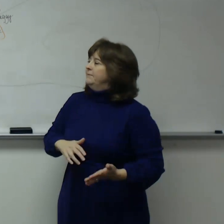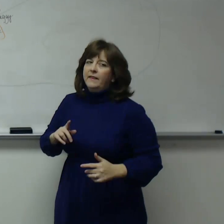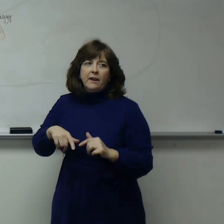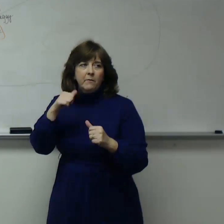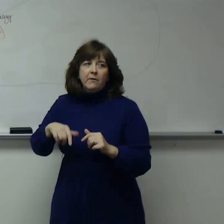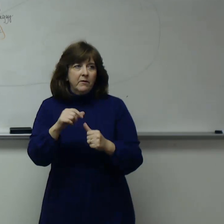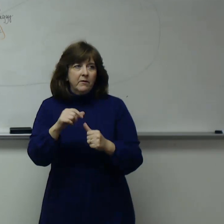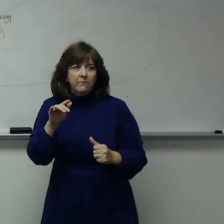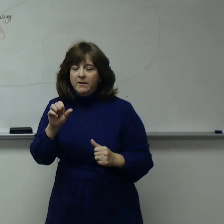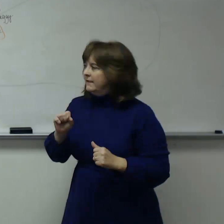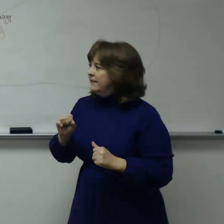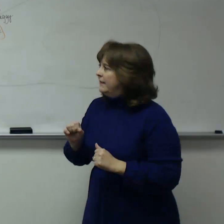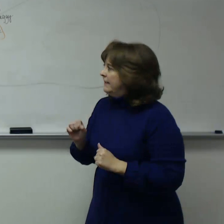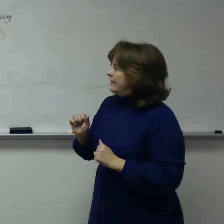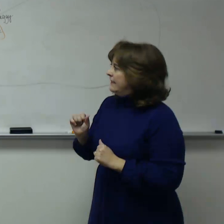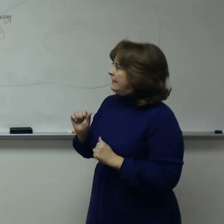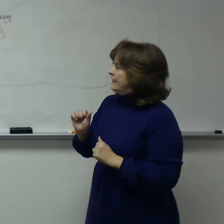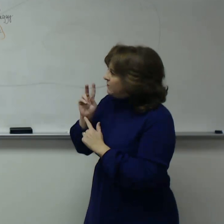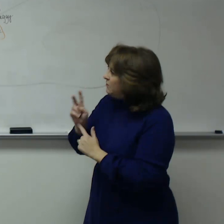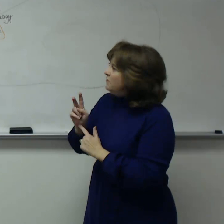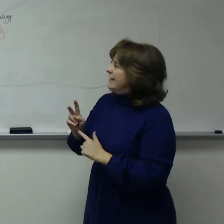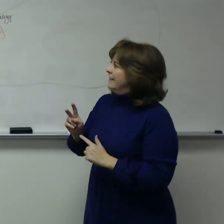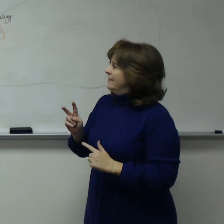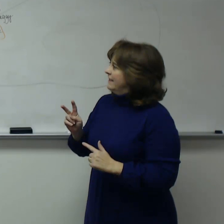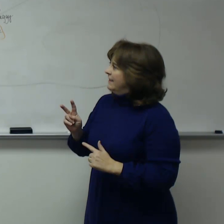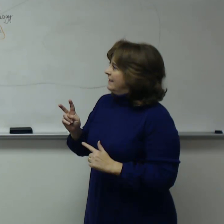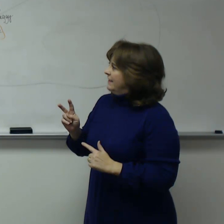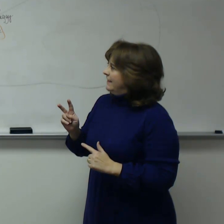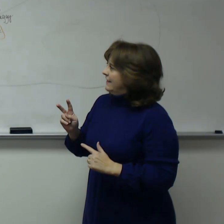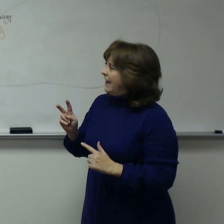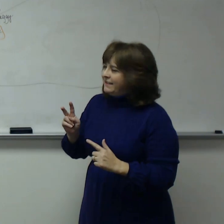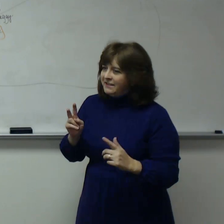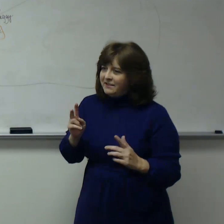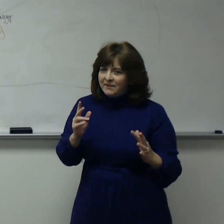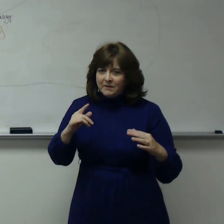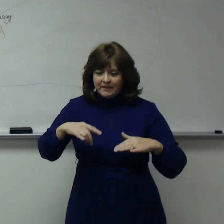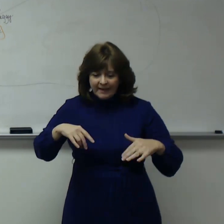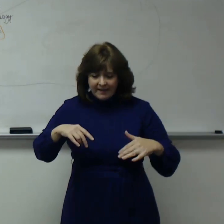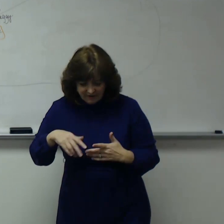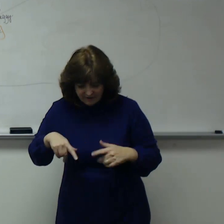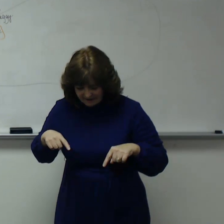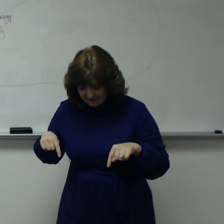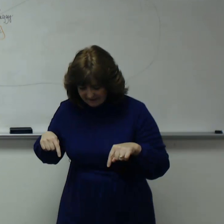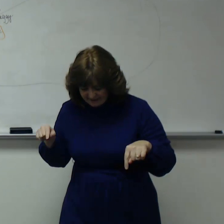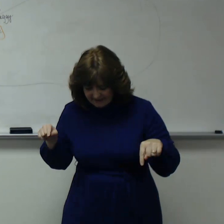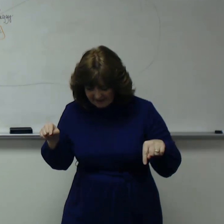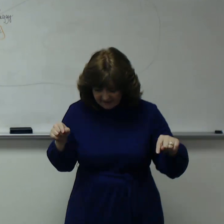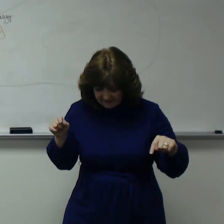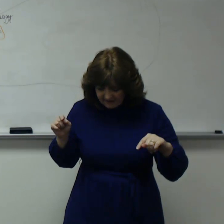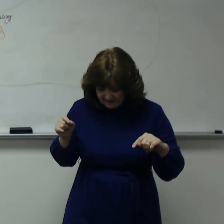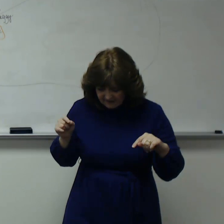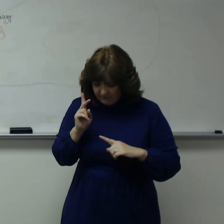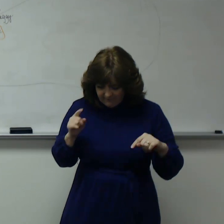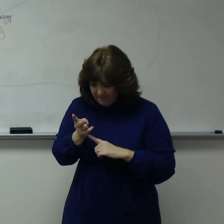Can't remember what it was. It was 2 minutes. I hate to just stand up here and dance for 2